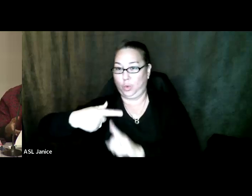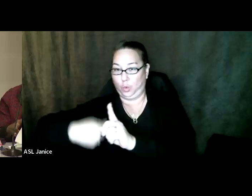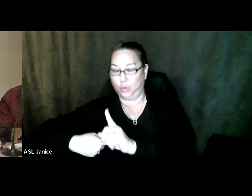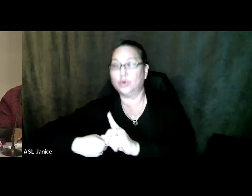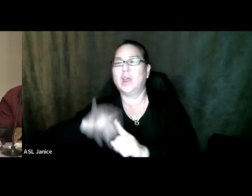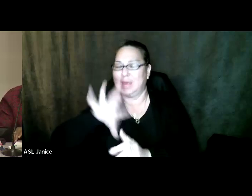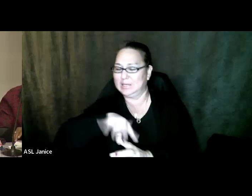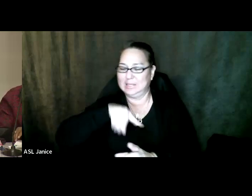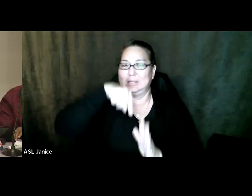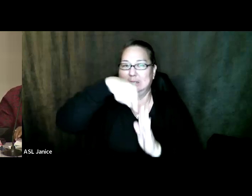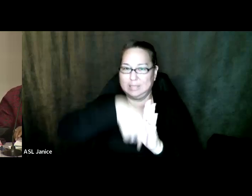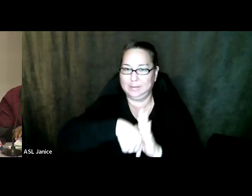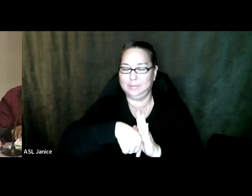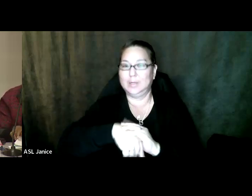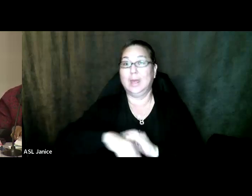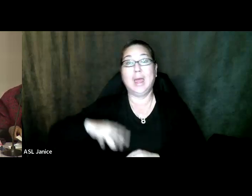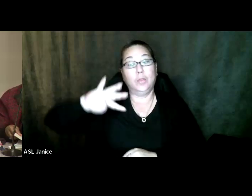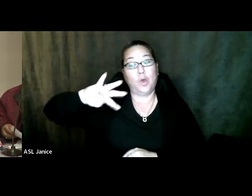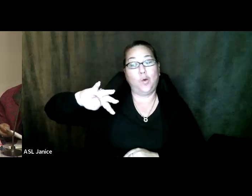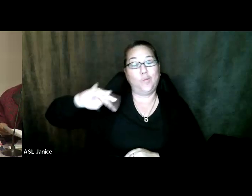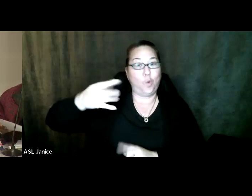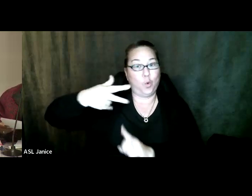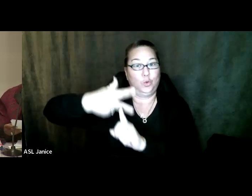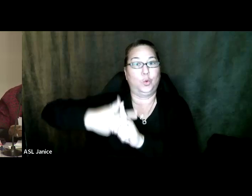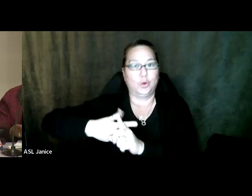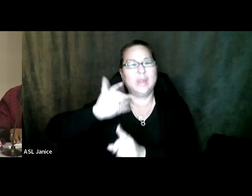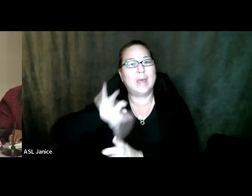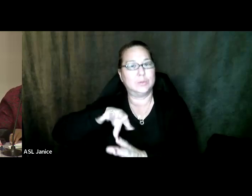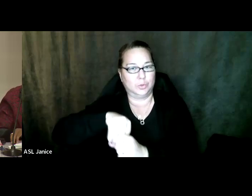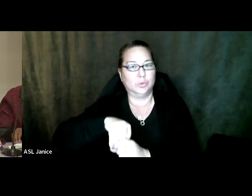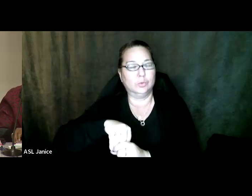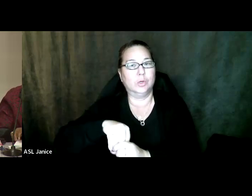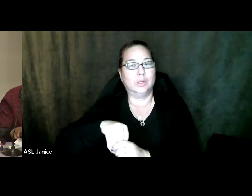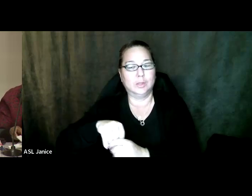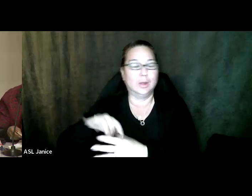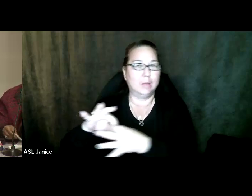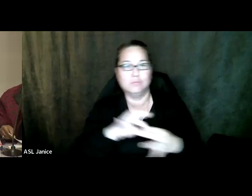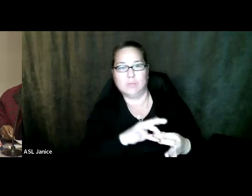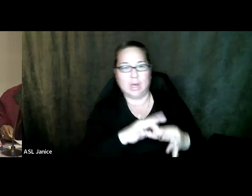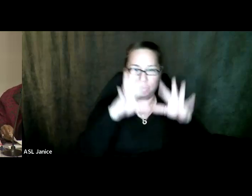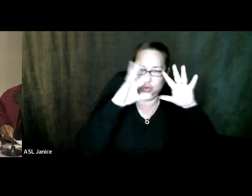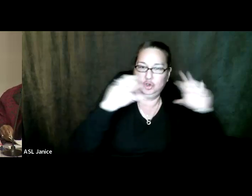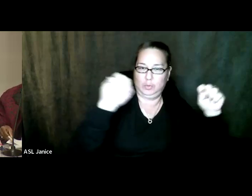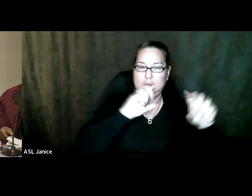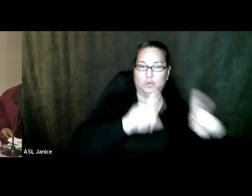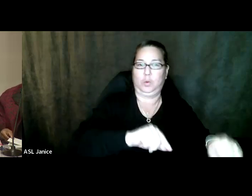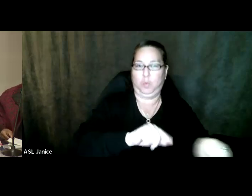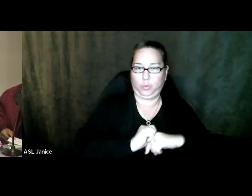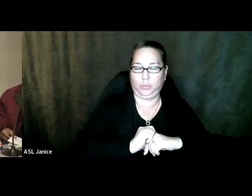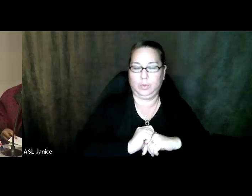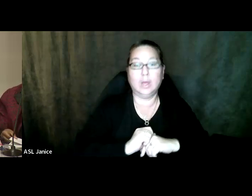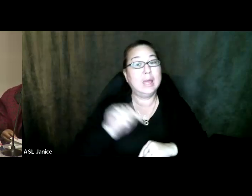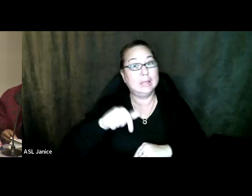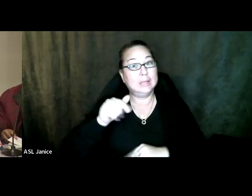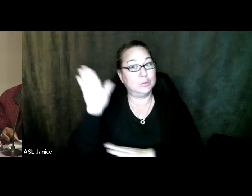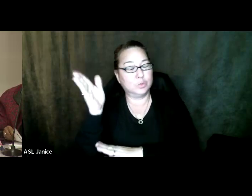The second and fourth quarter updates are included as part of the superintendent's report. Tonight's presentation follows